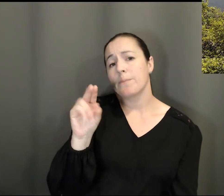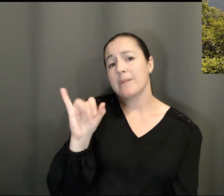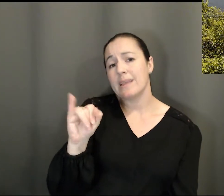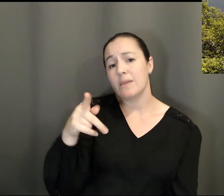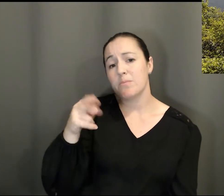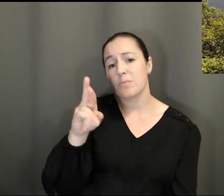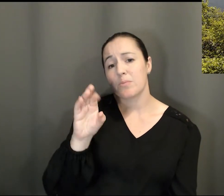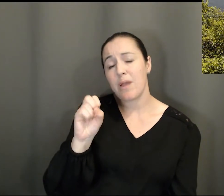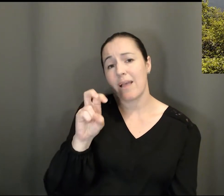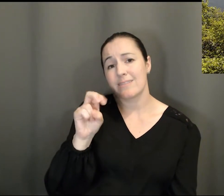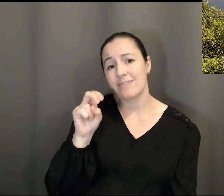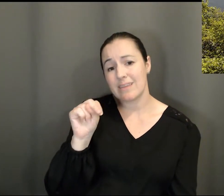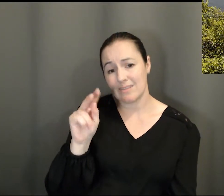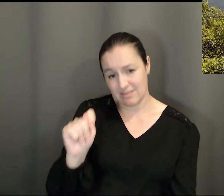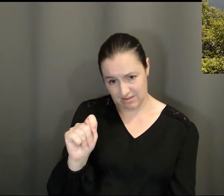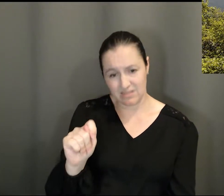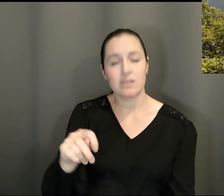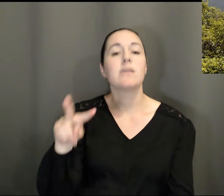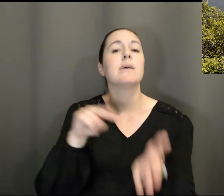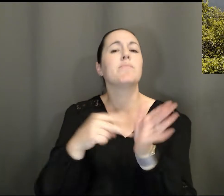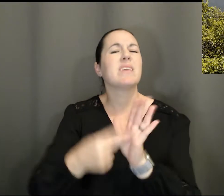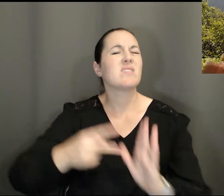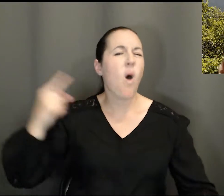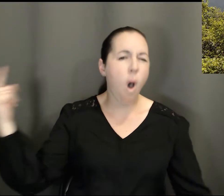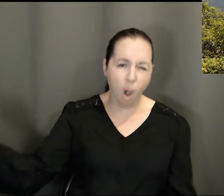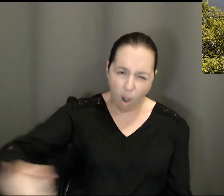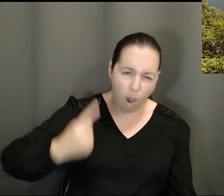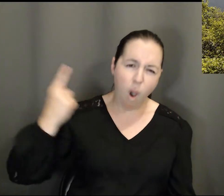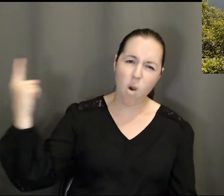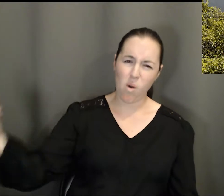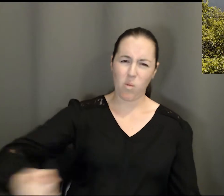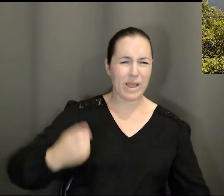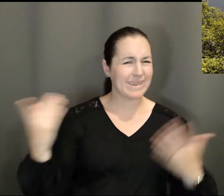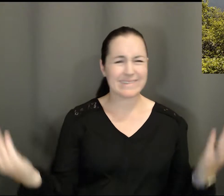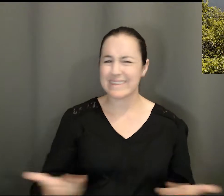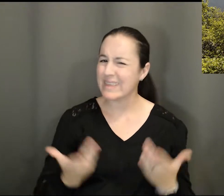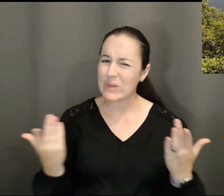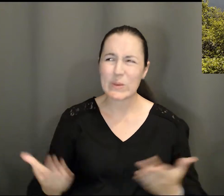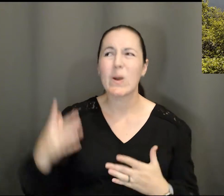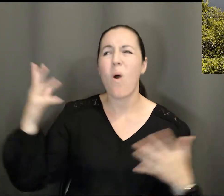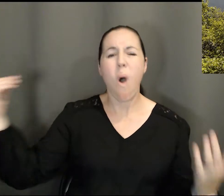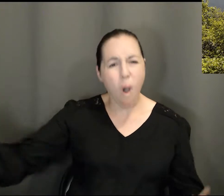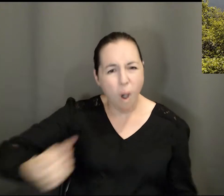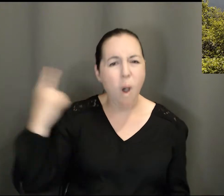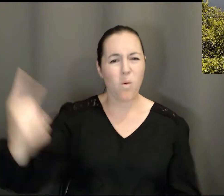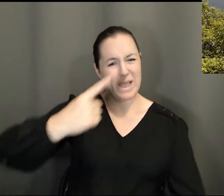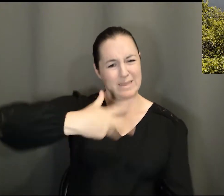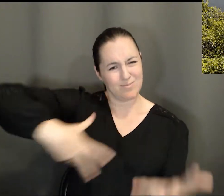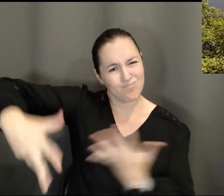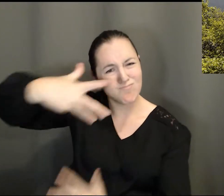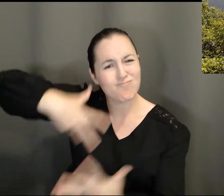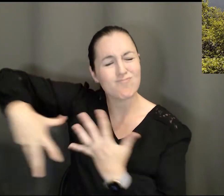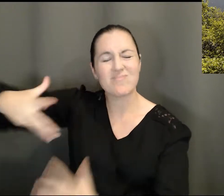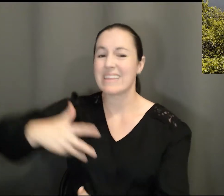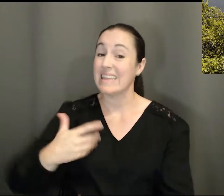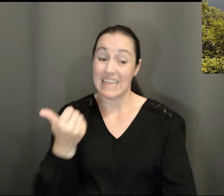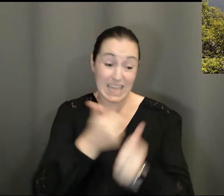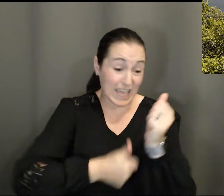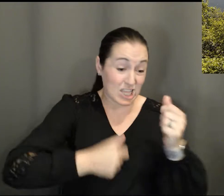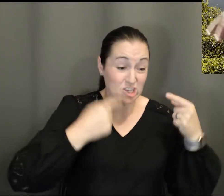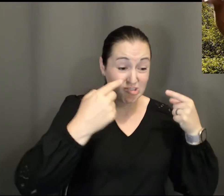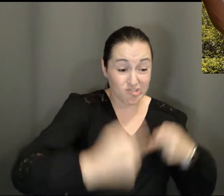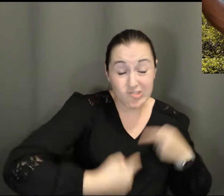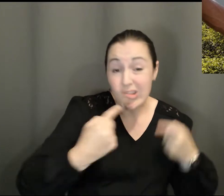present in the midst of every difficulty, every challenge, every disappointment, every moment. God is right there with you.